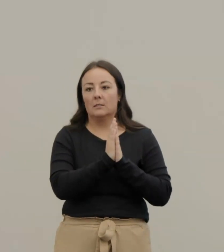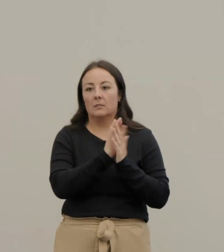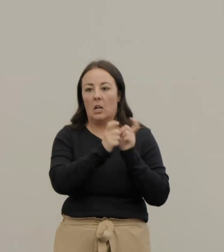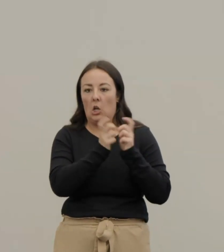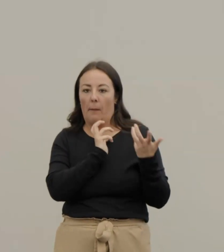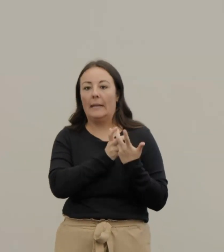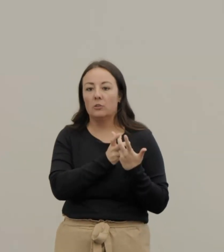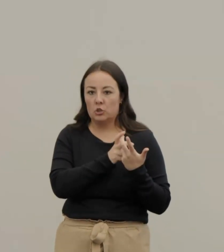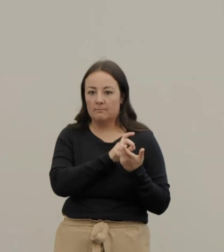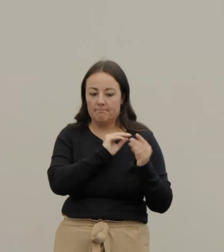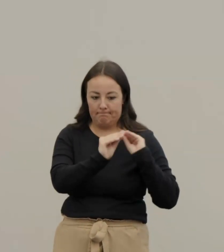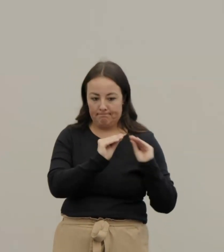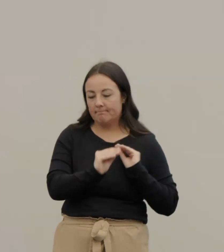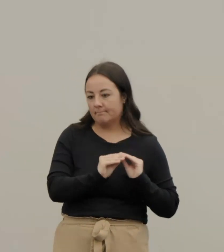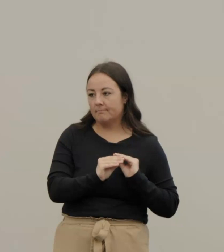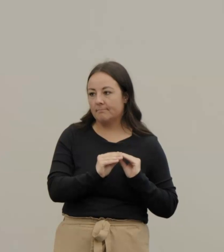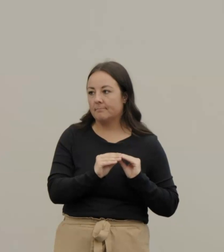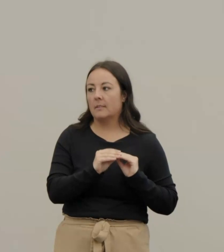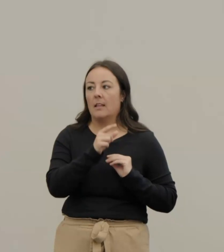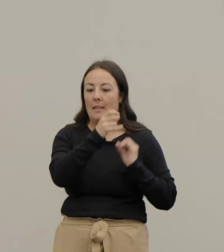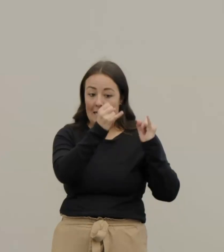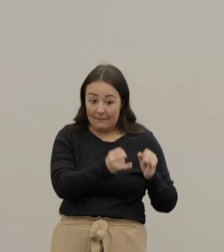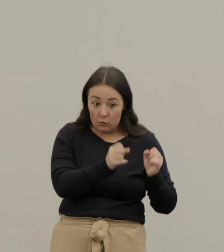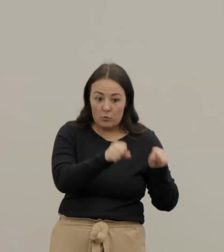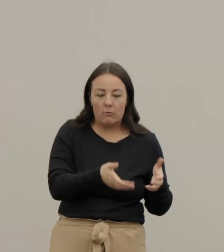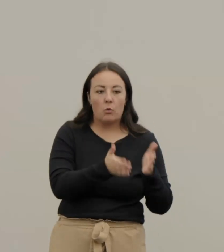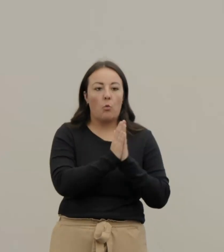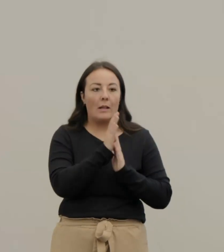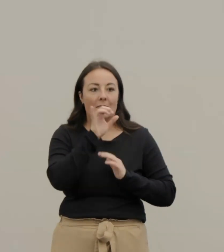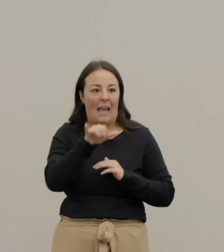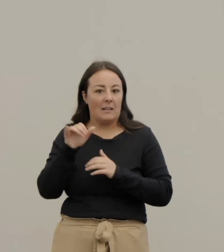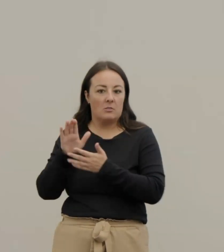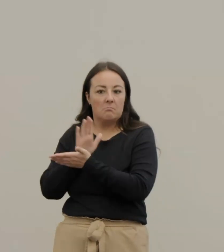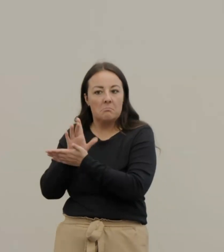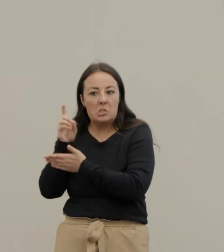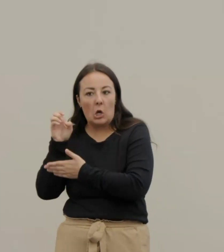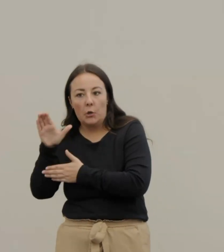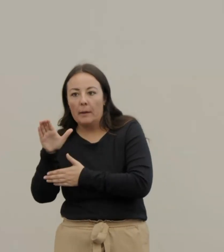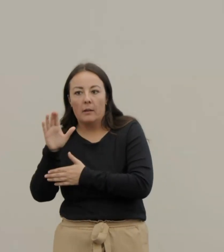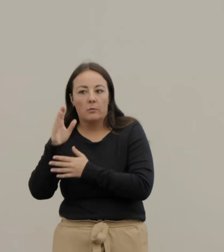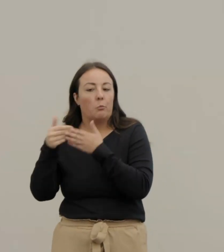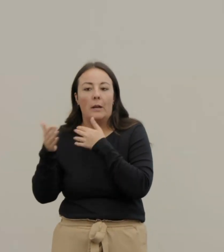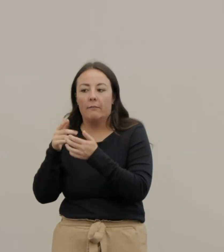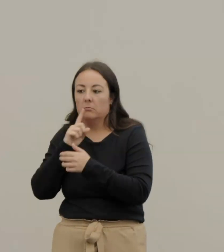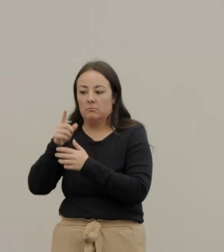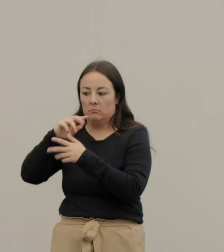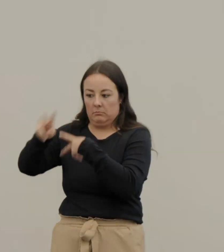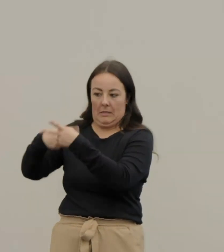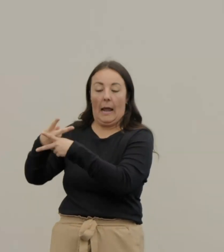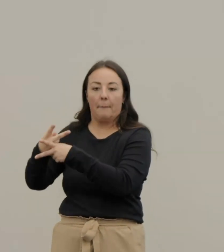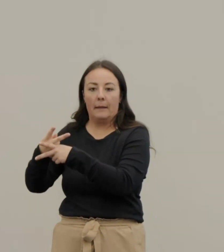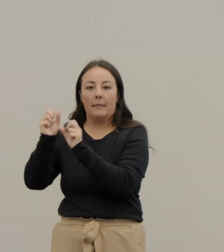So that individual can request an accommodation to have that document, whatever it may be, provided to them in an accessible